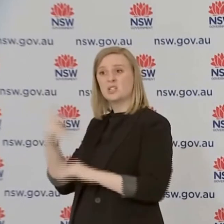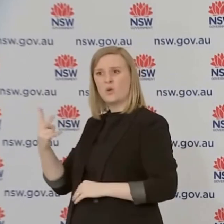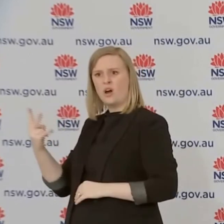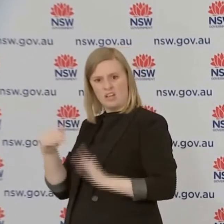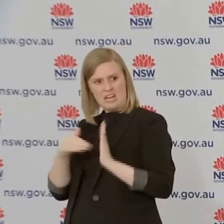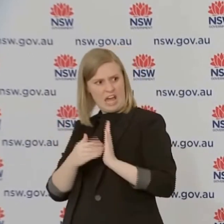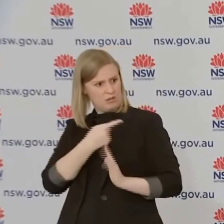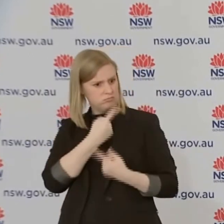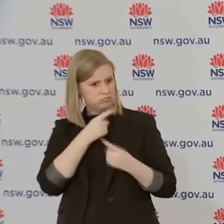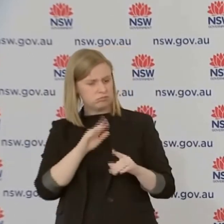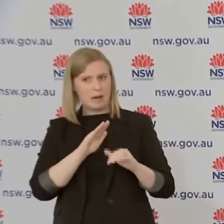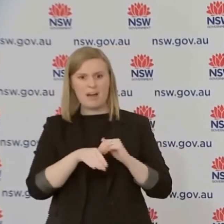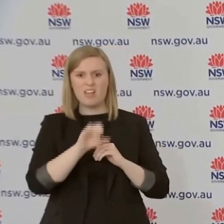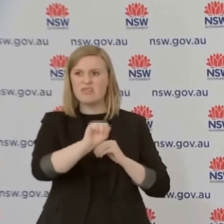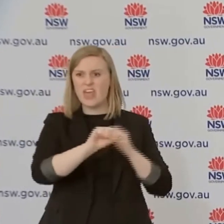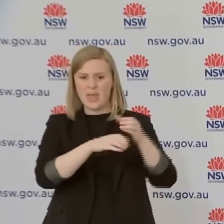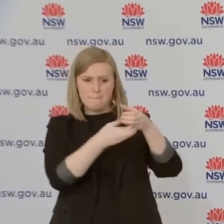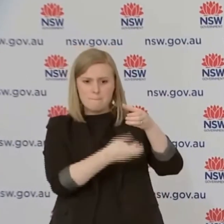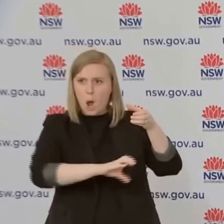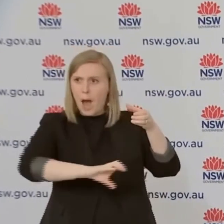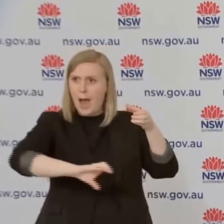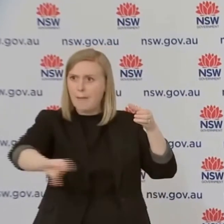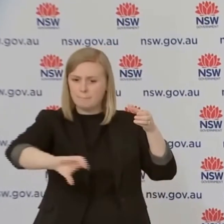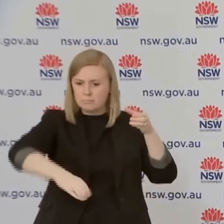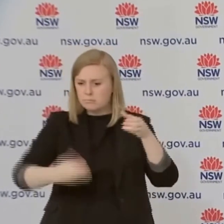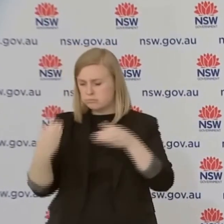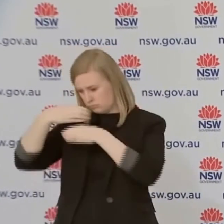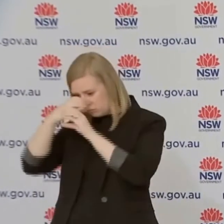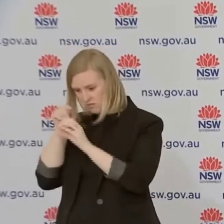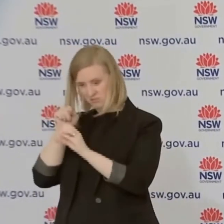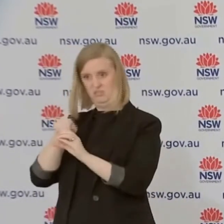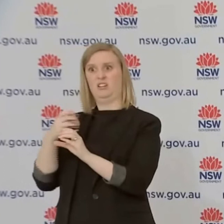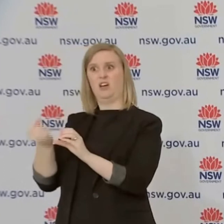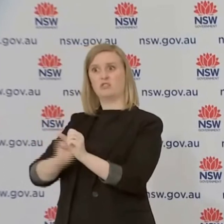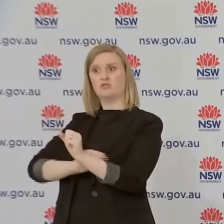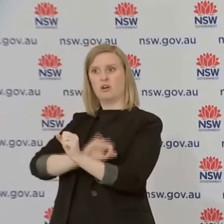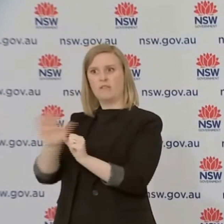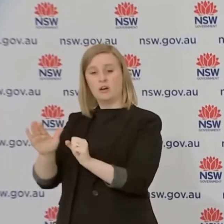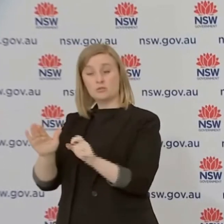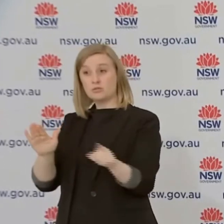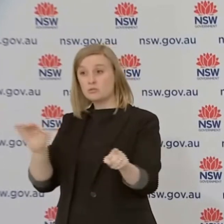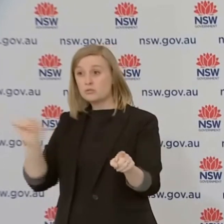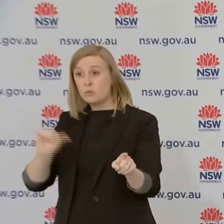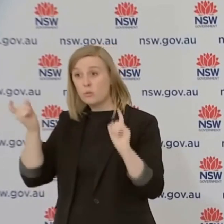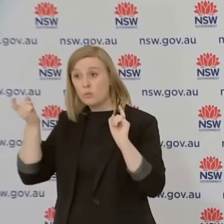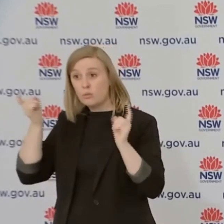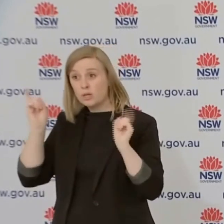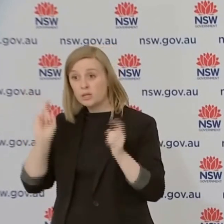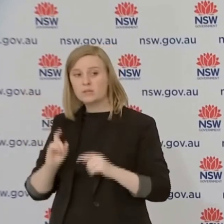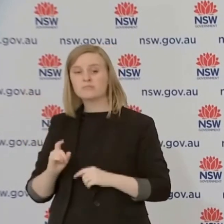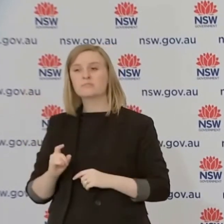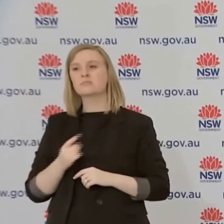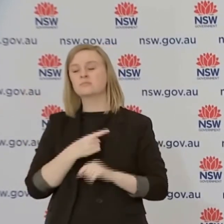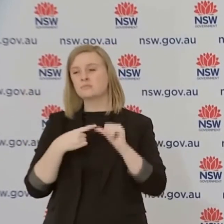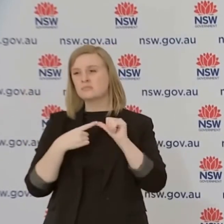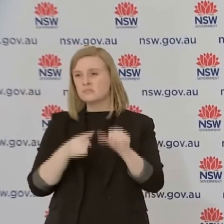residents that what we really need from them is that they go out, as Dr. Chant has asked, and be tested if they have any